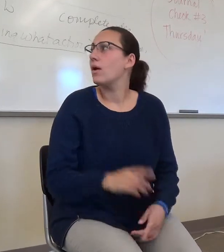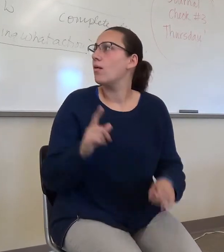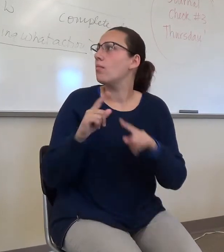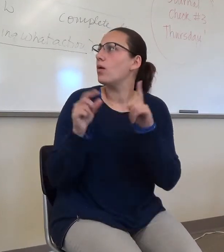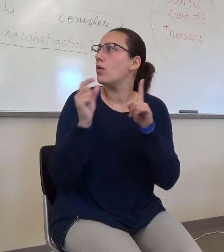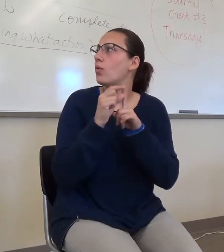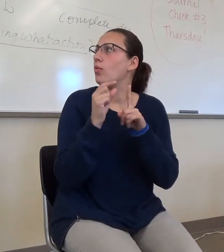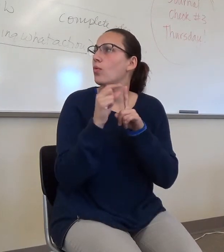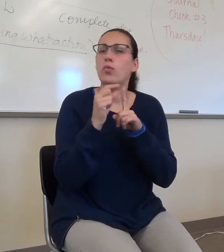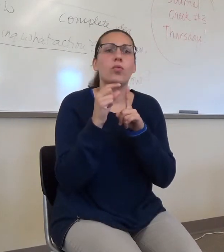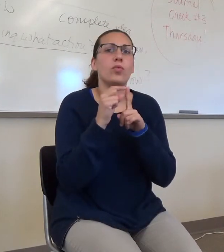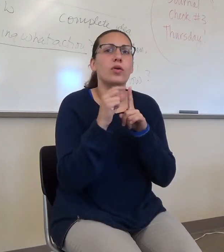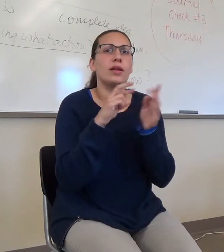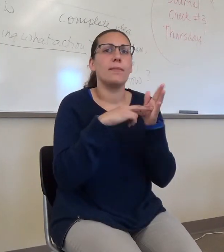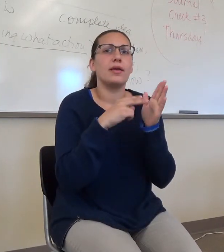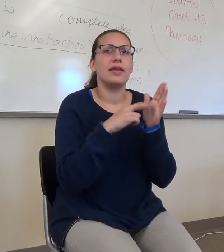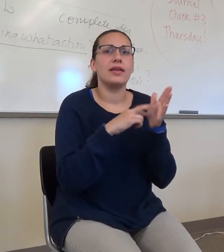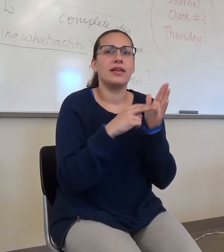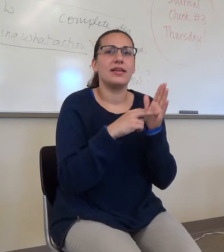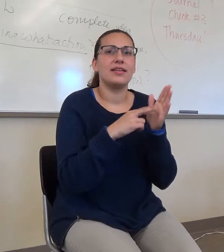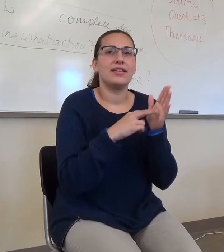mean? Partaking.